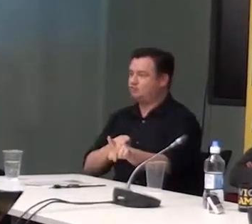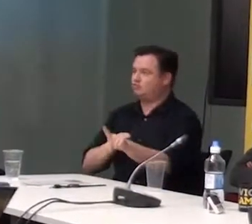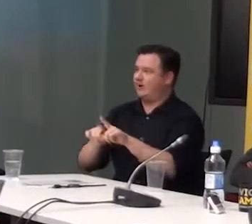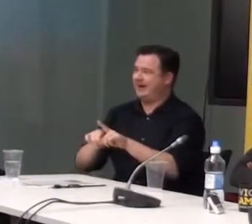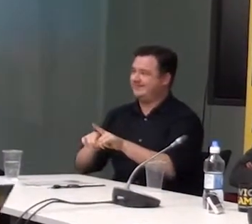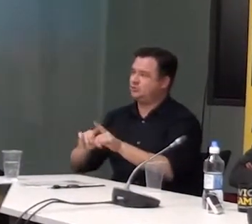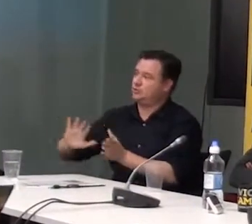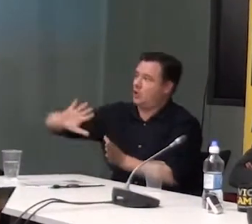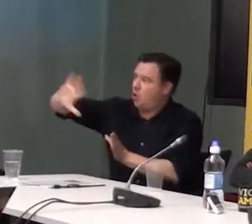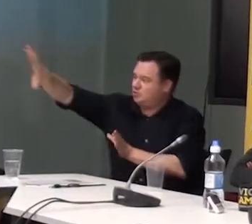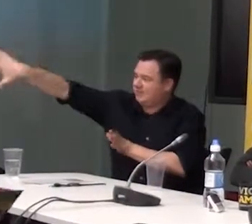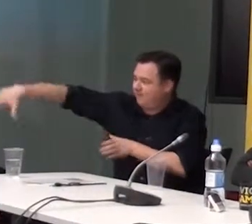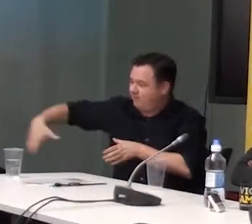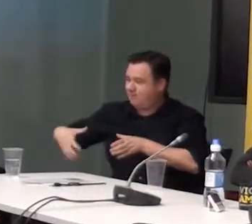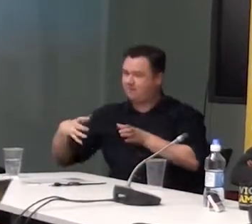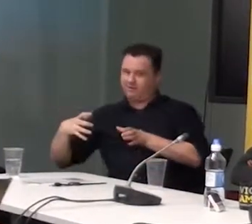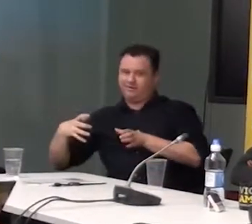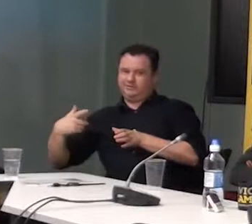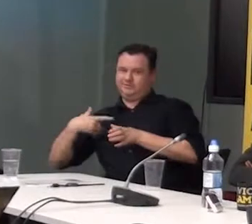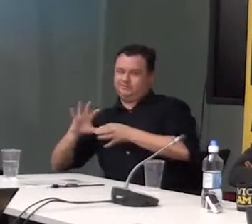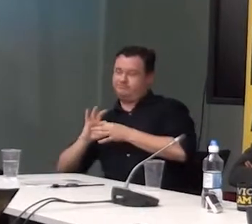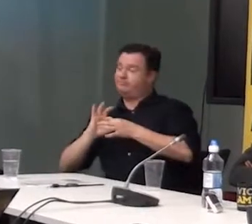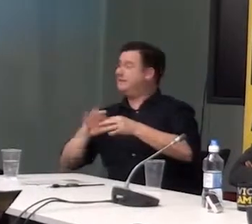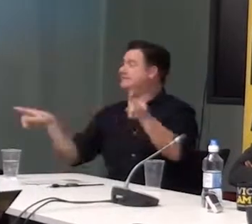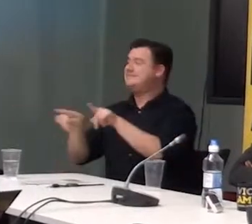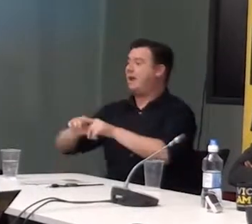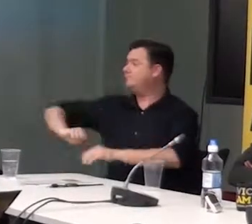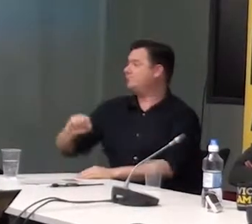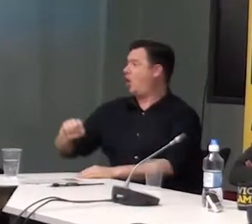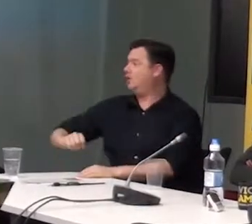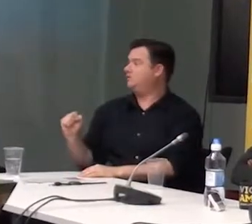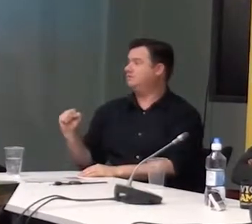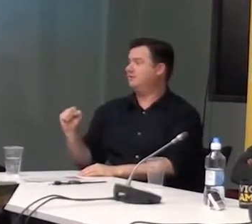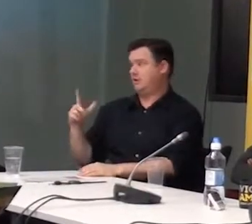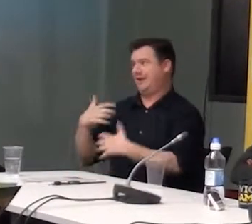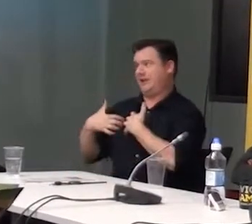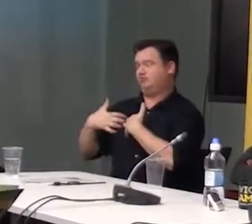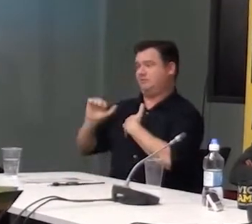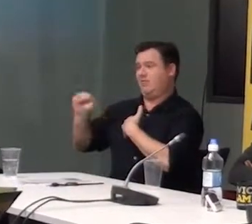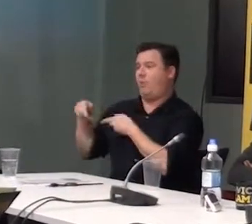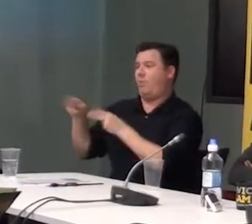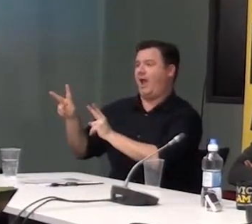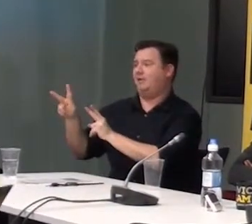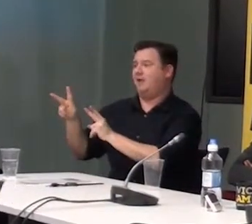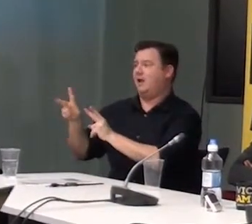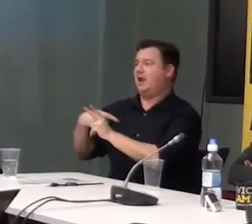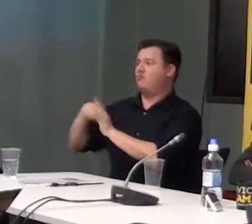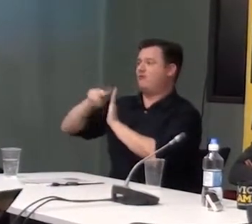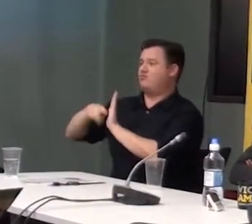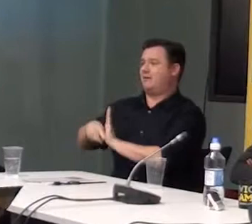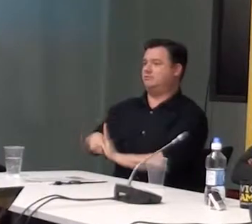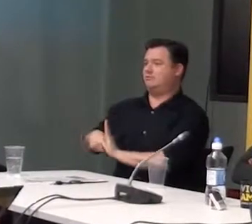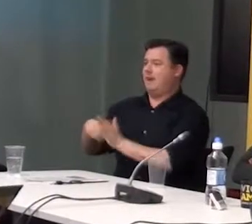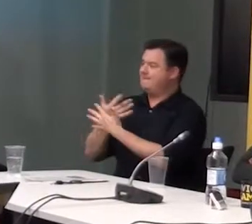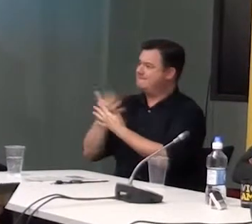those voices into this political process, which they did in Scotland in a very interesting way during the referendum. Many, many new layers of